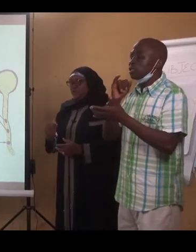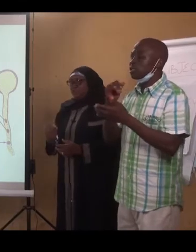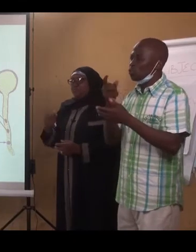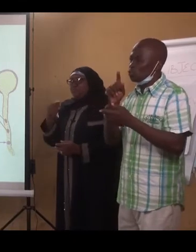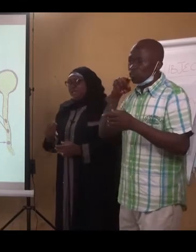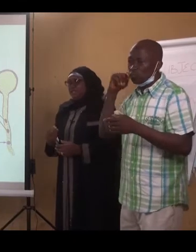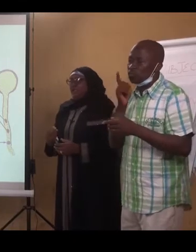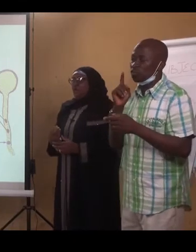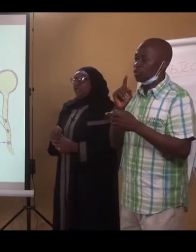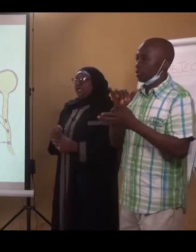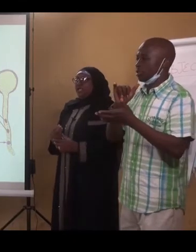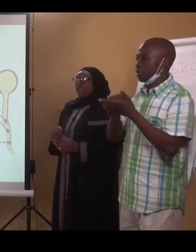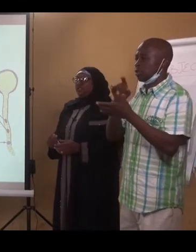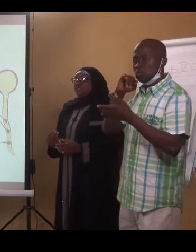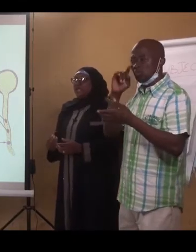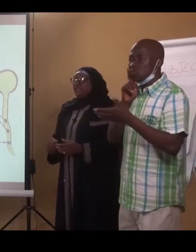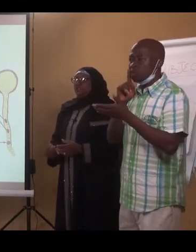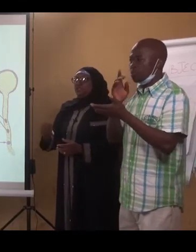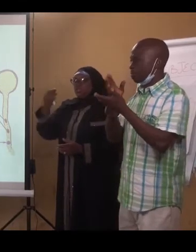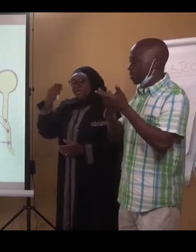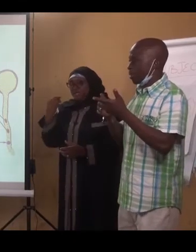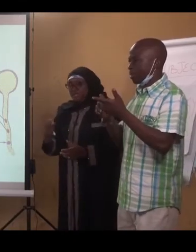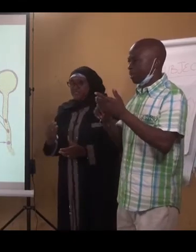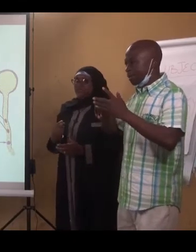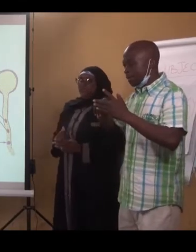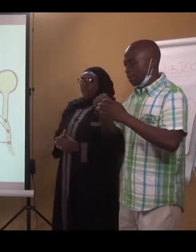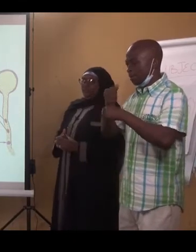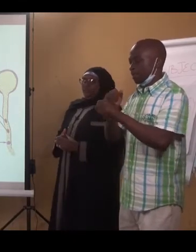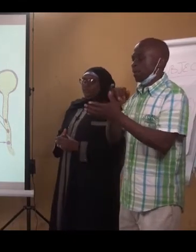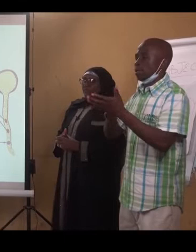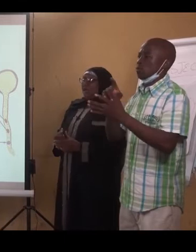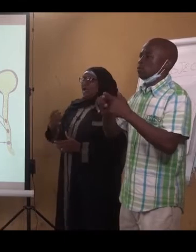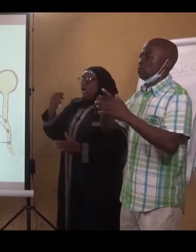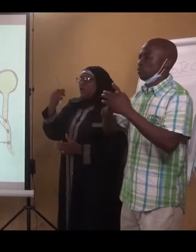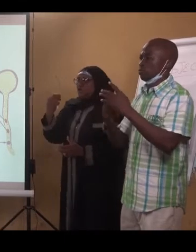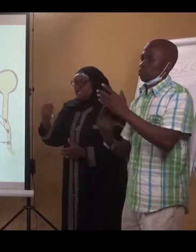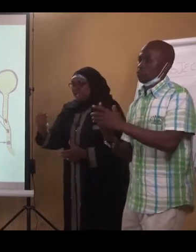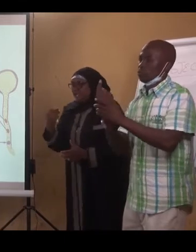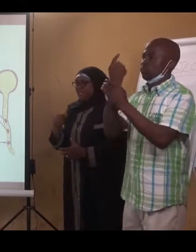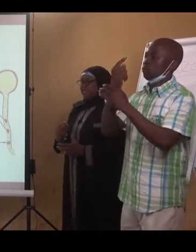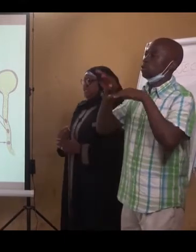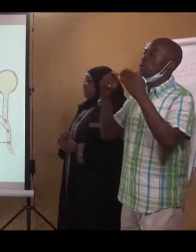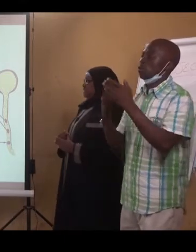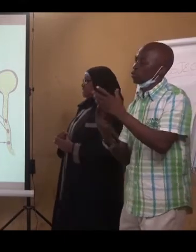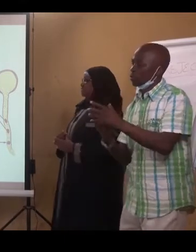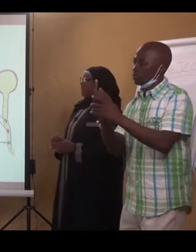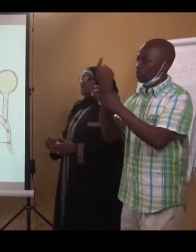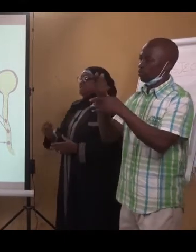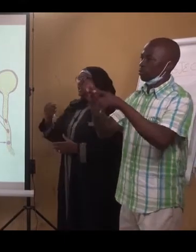fluid makes the pollen grain to start to germinate. And how does the germination take place? It is the